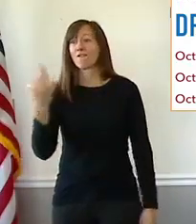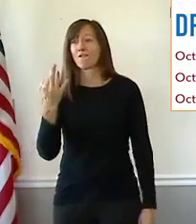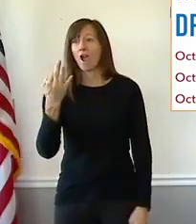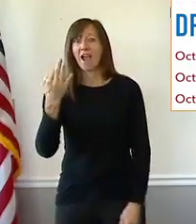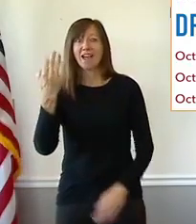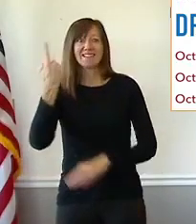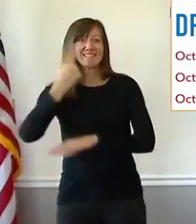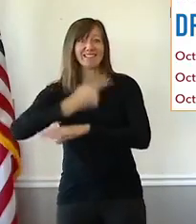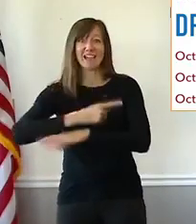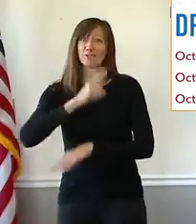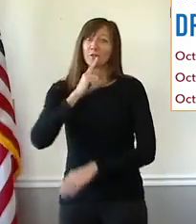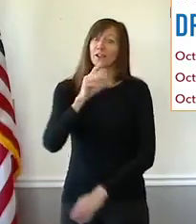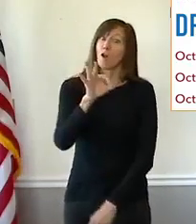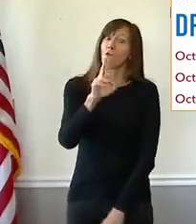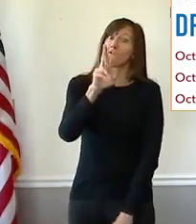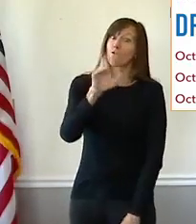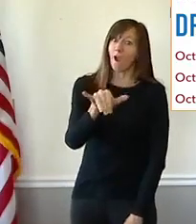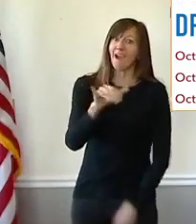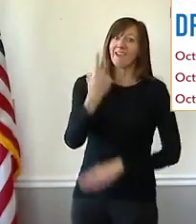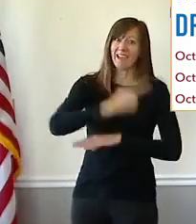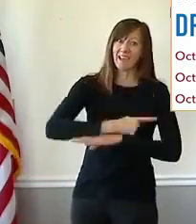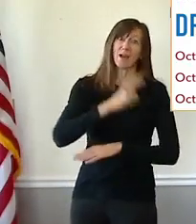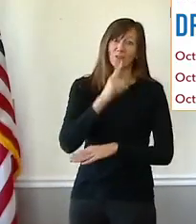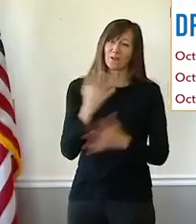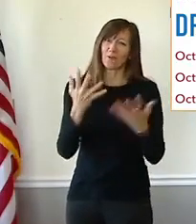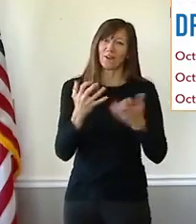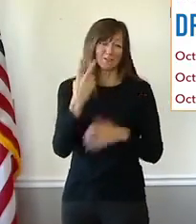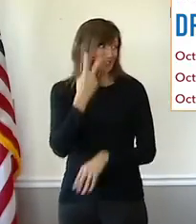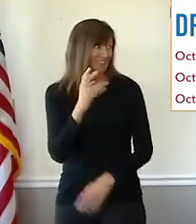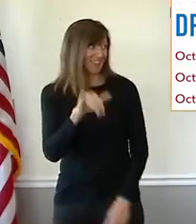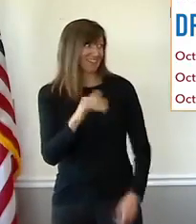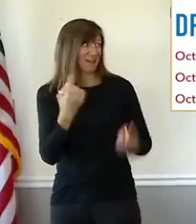just going off the rails today. I would like to see that.